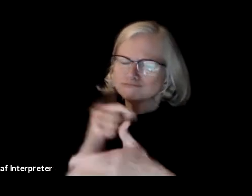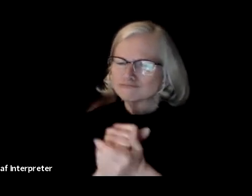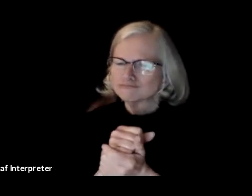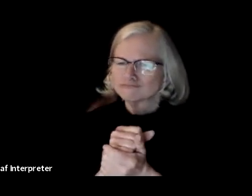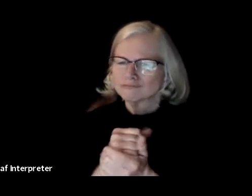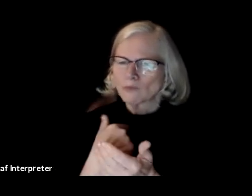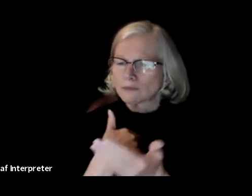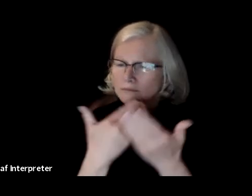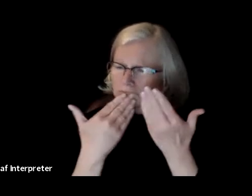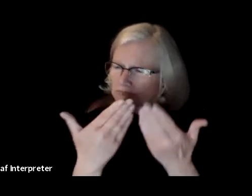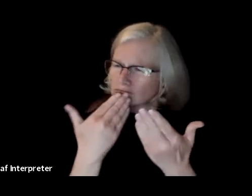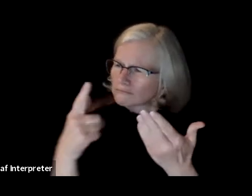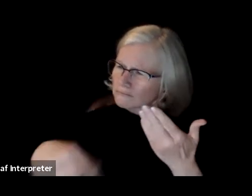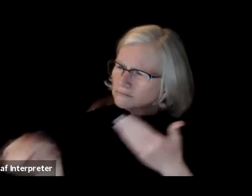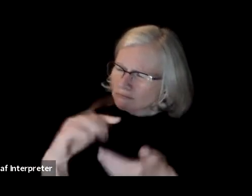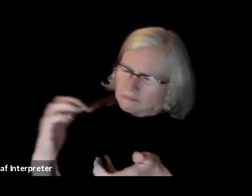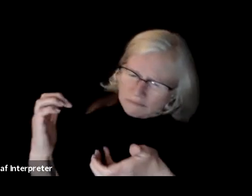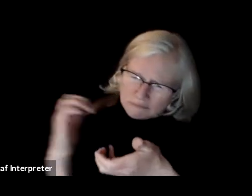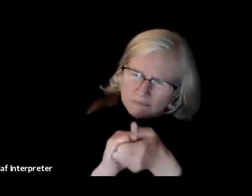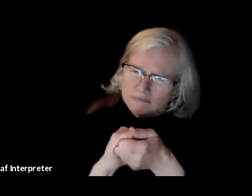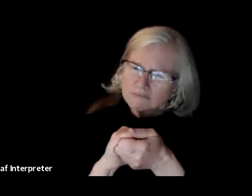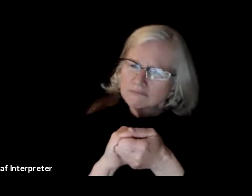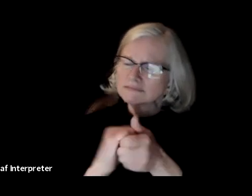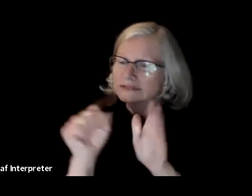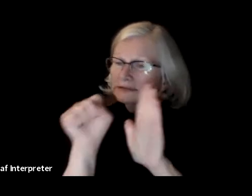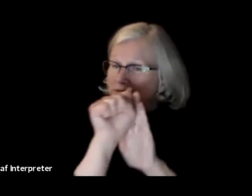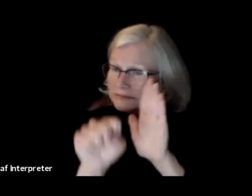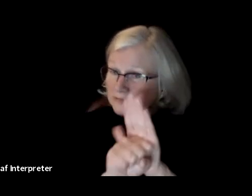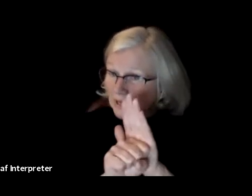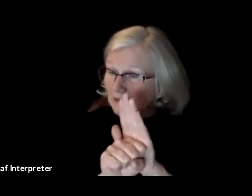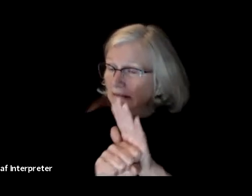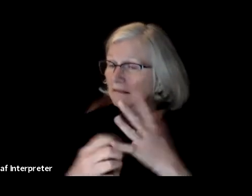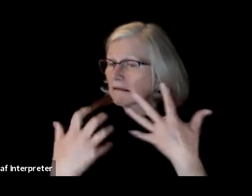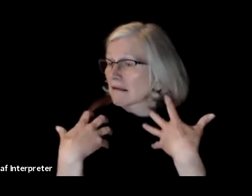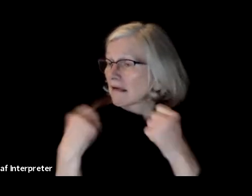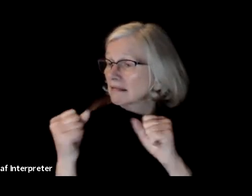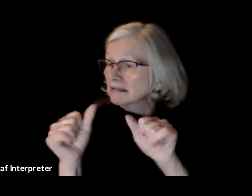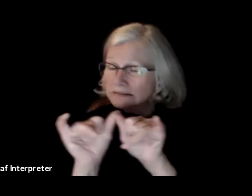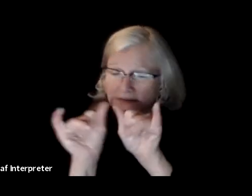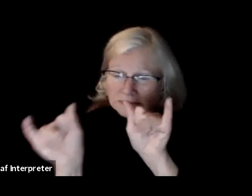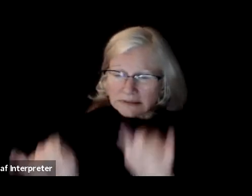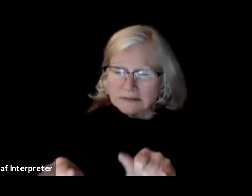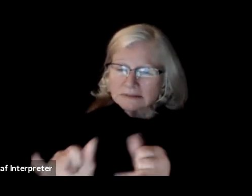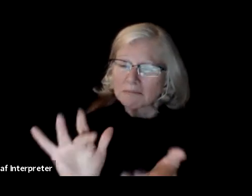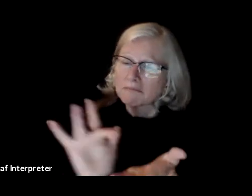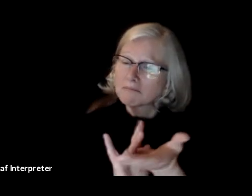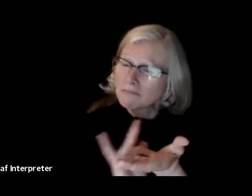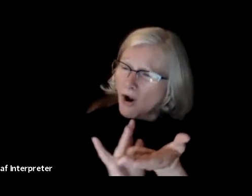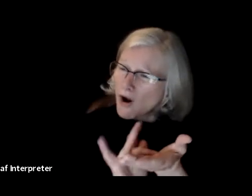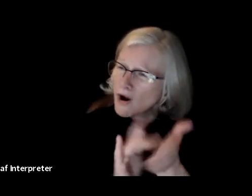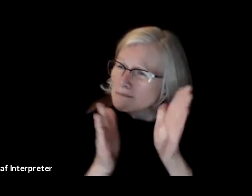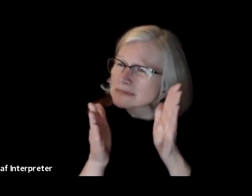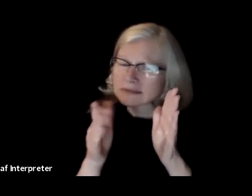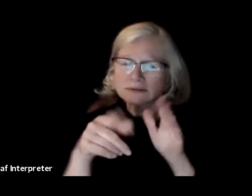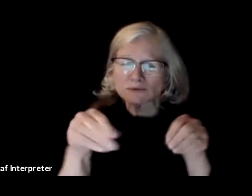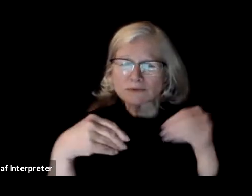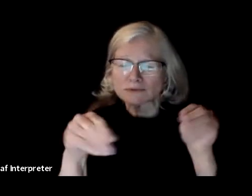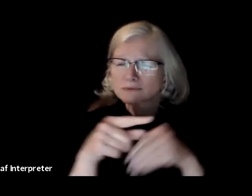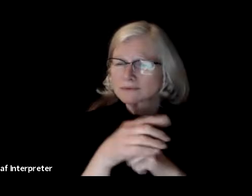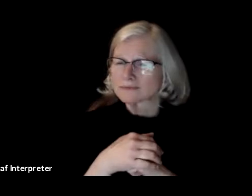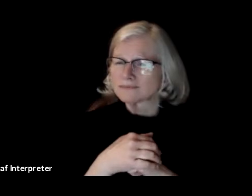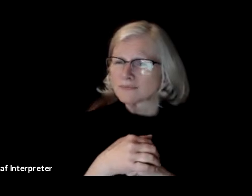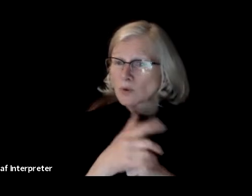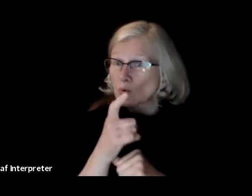systems, in state and local public health, and in the pharmacy community as well, who've come alongside us to make this